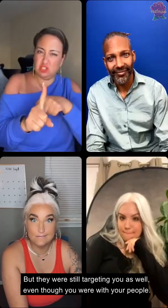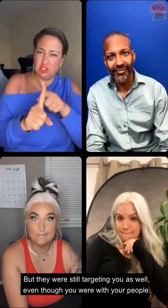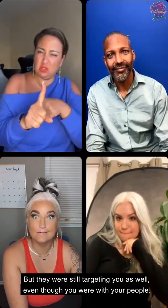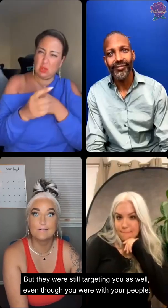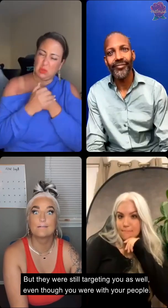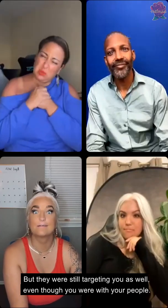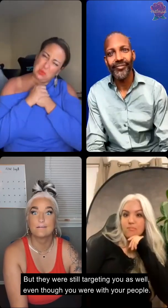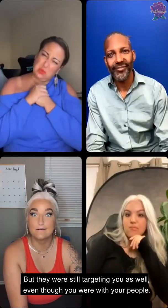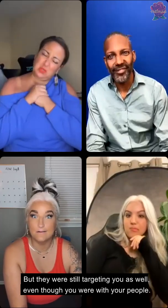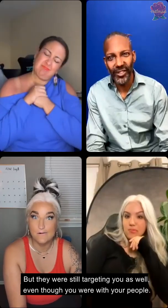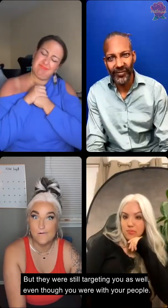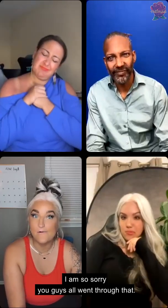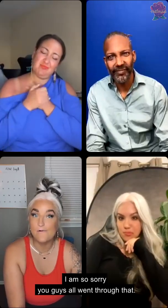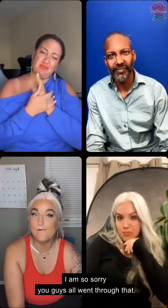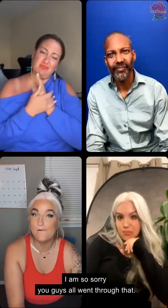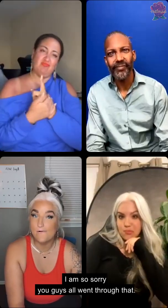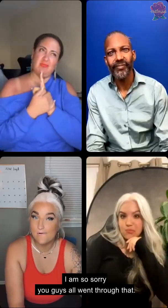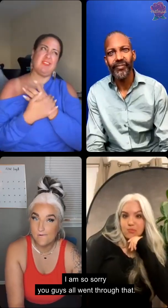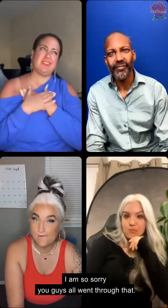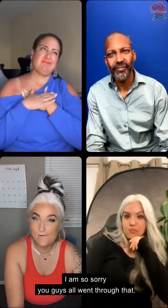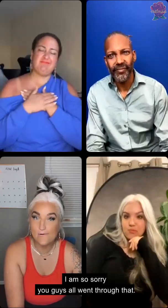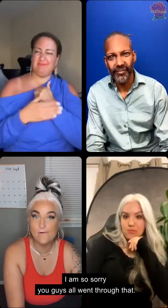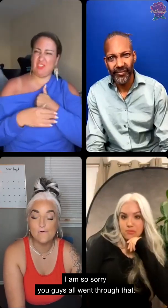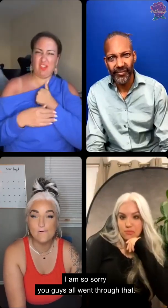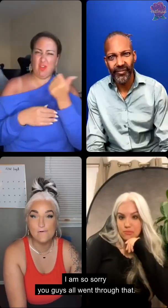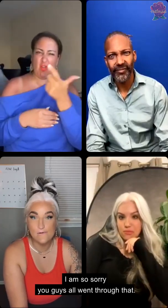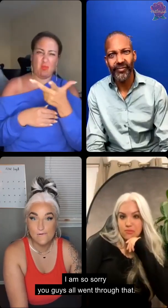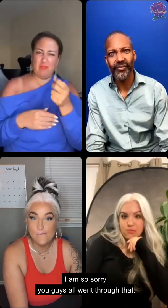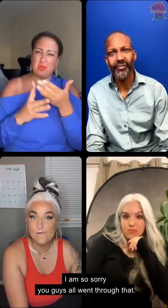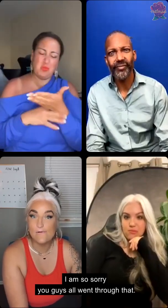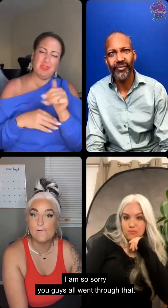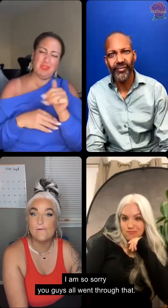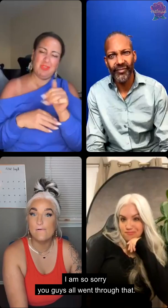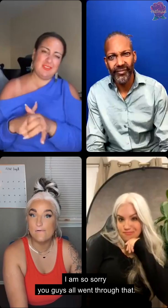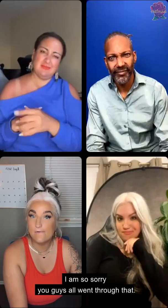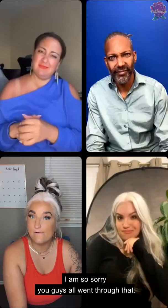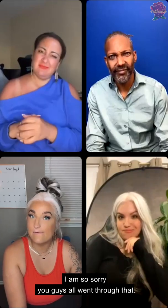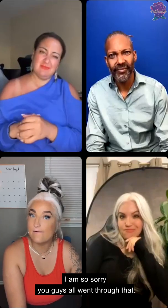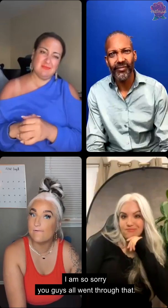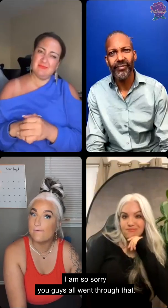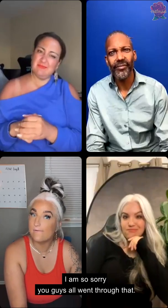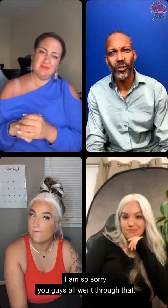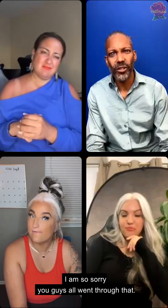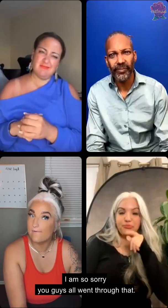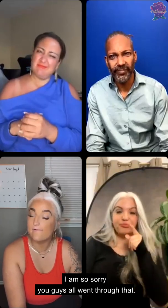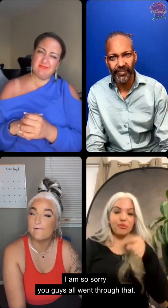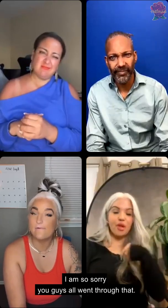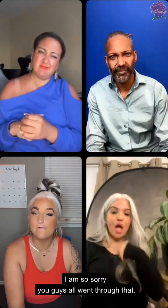as well, even though you were with your people. Gosh, I'm so sorry you guys all went through that.